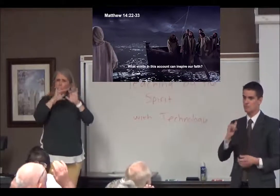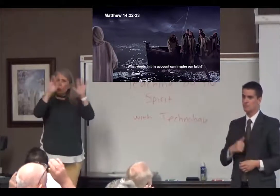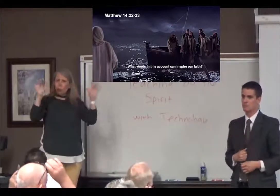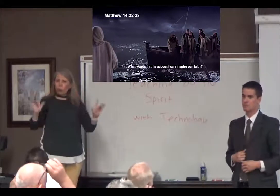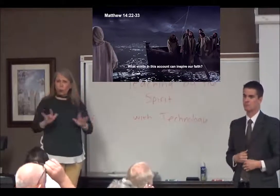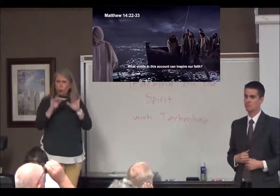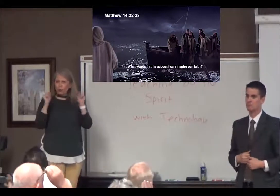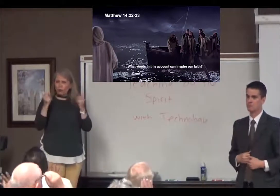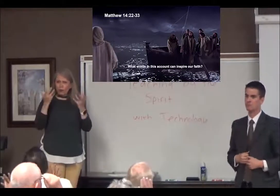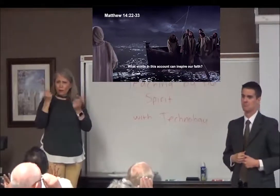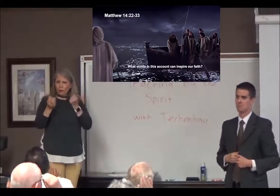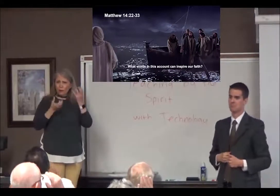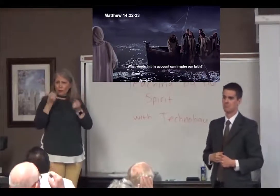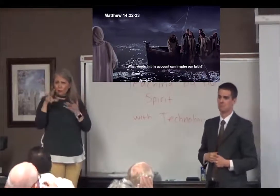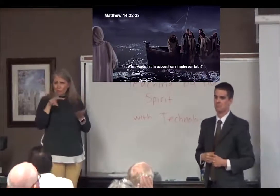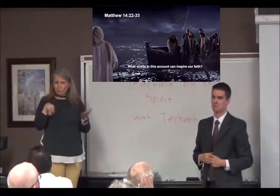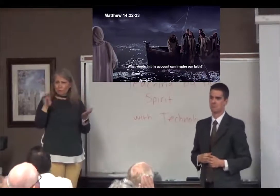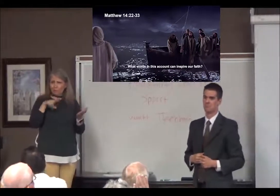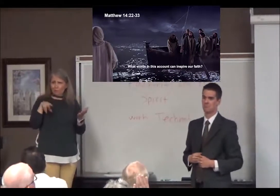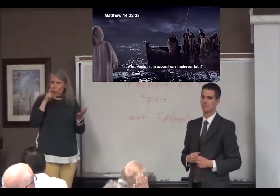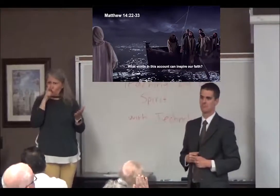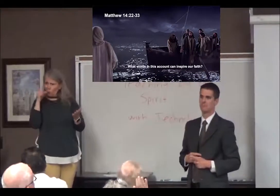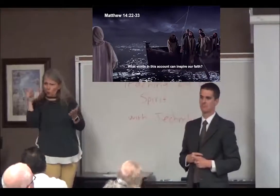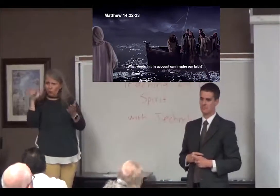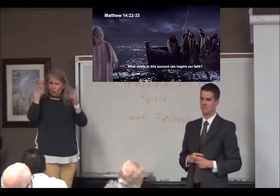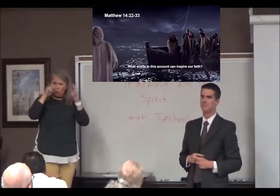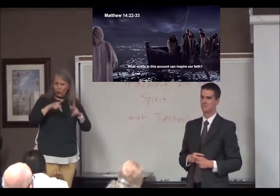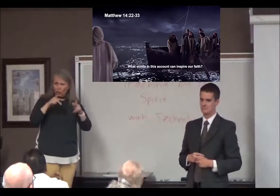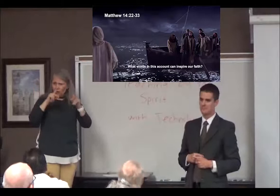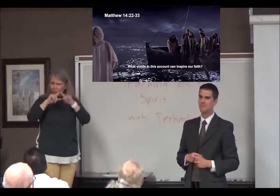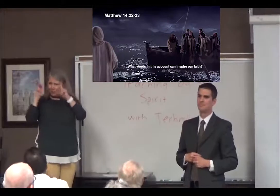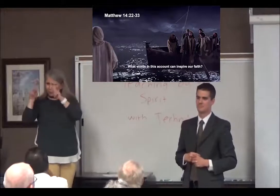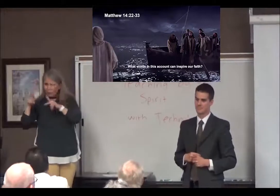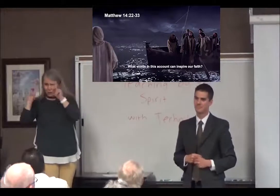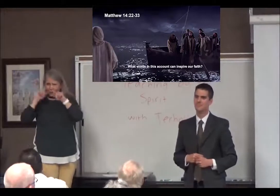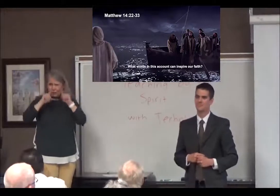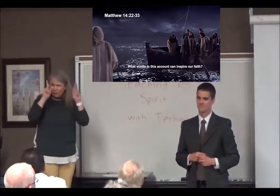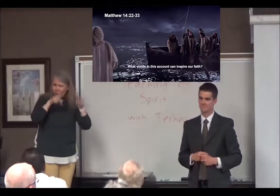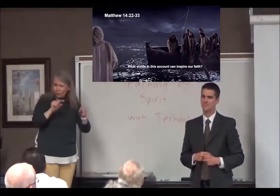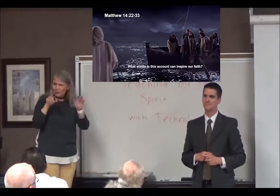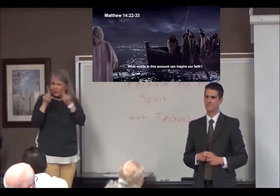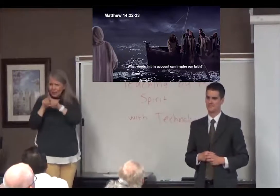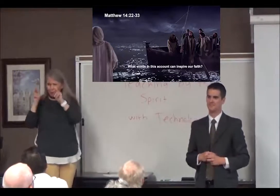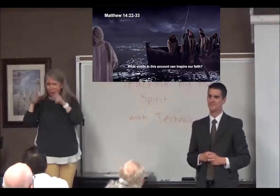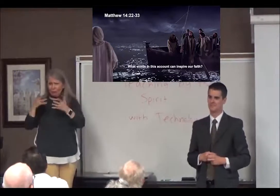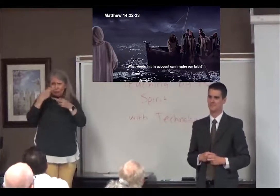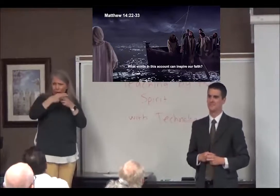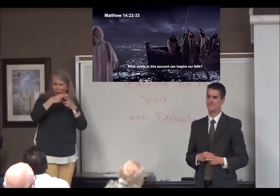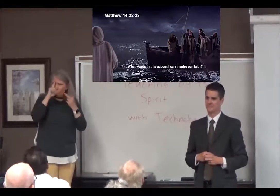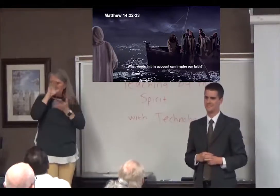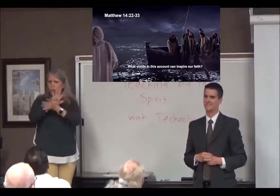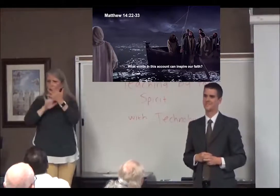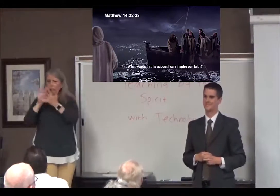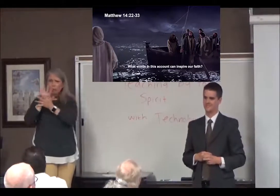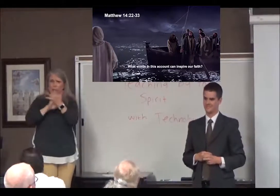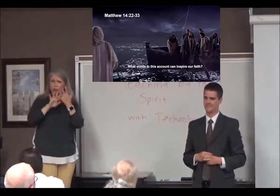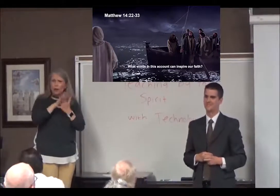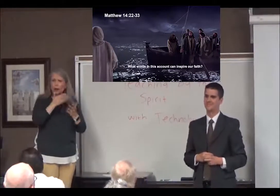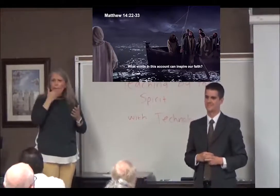It helps people understand differently when there's nothing there and they're just signing. You don't remember who's talking and who's having the conversation and the names of all the people. It